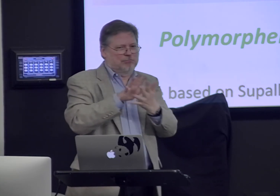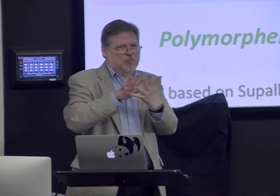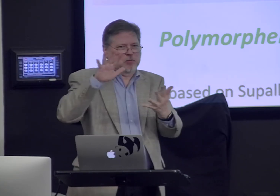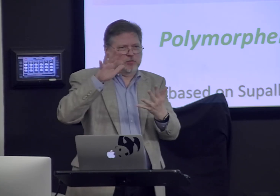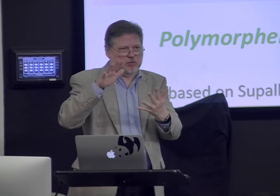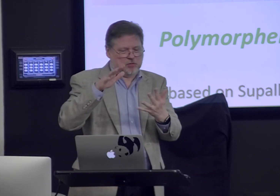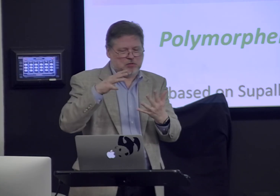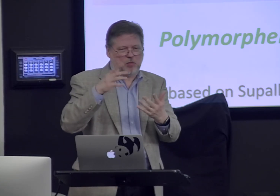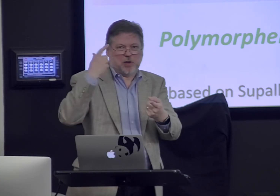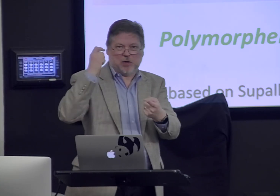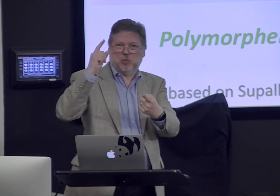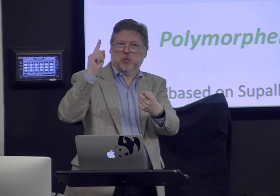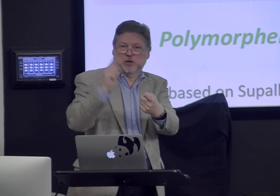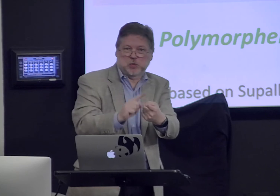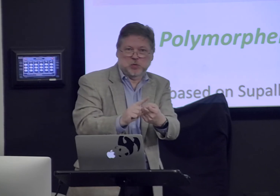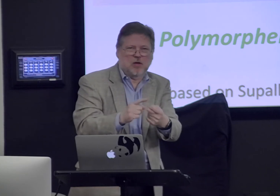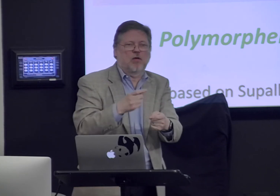polymorphemic but monosyllabic.